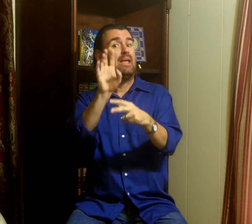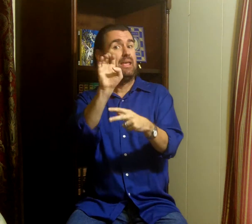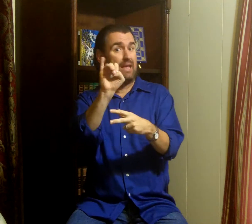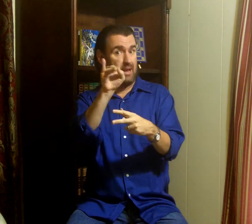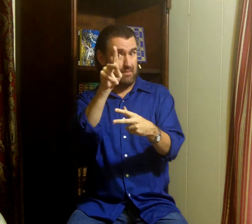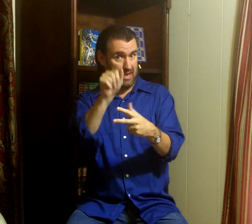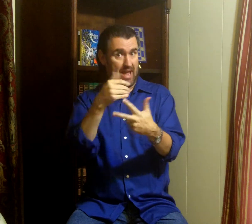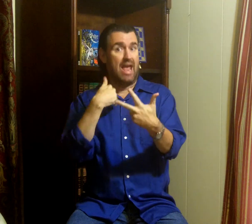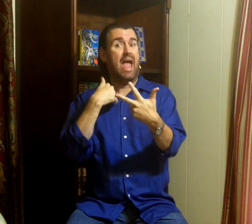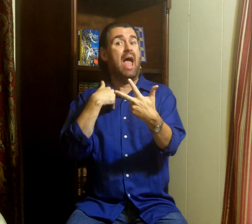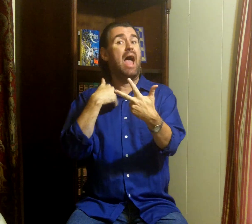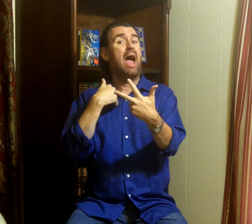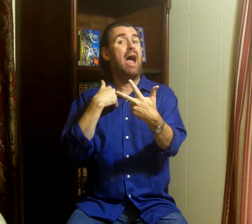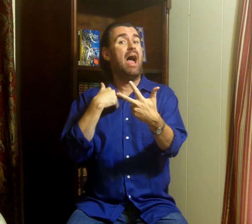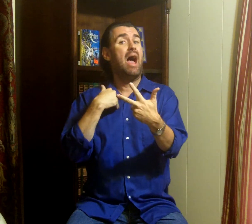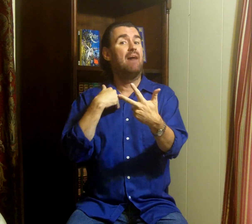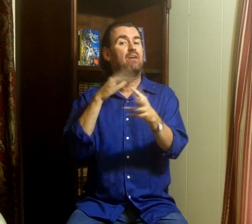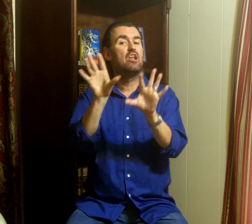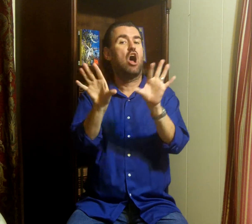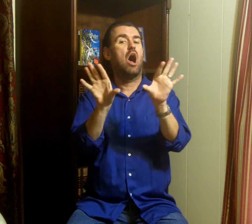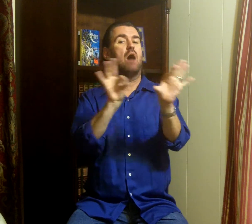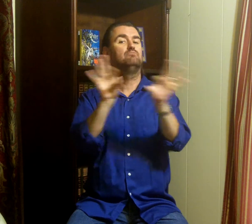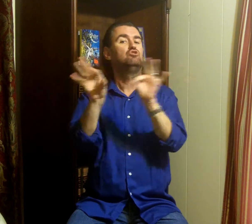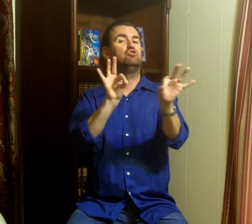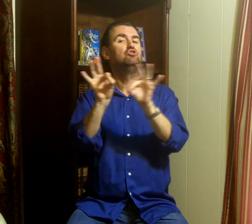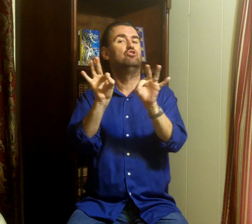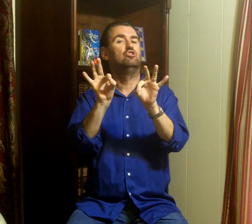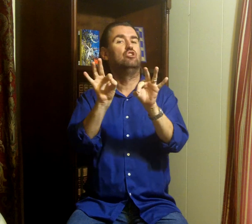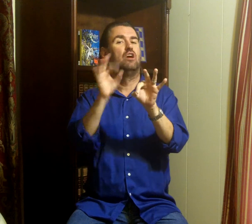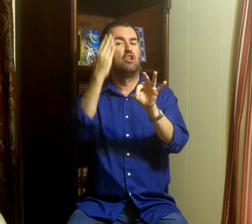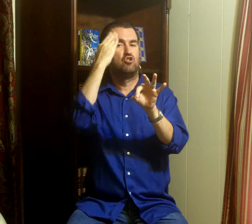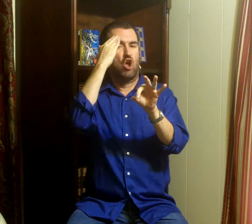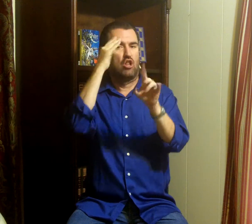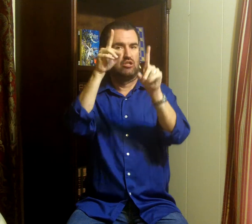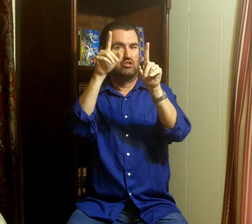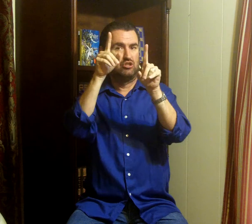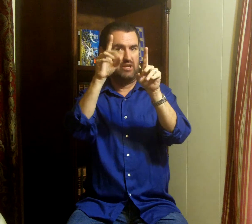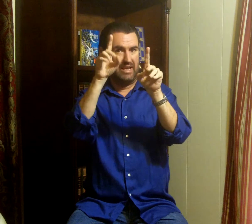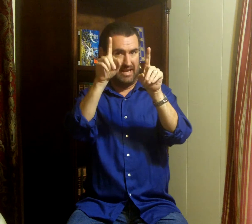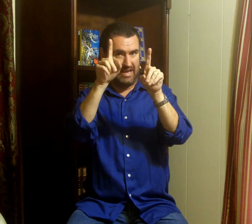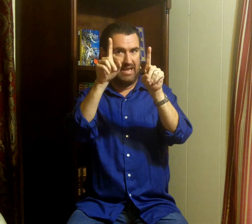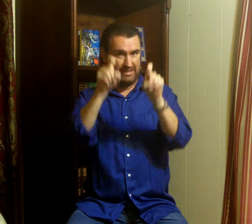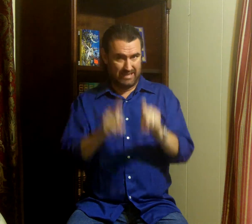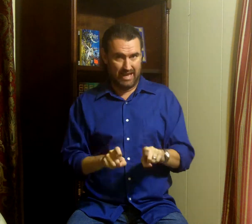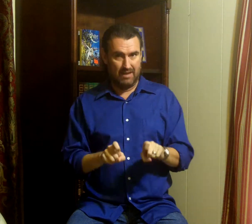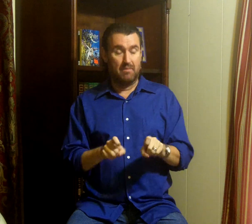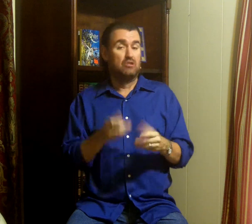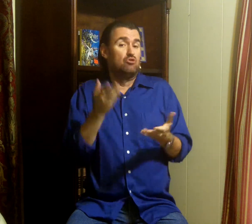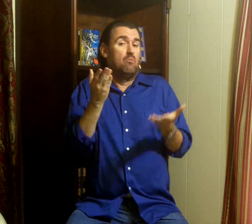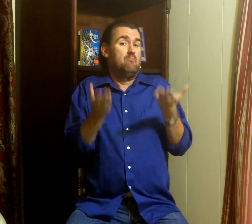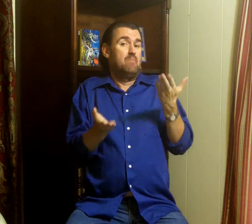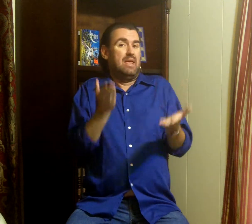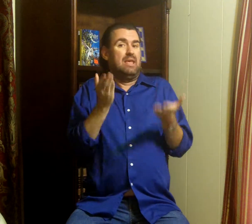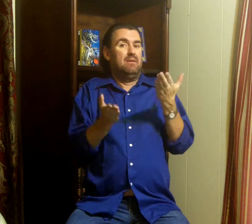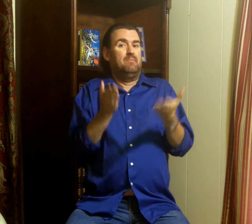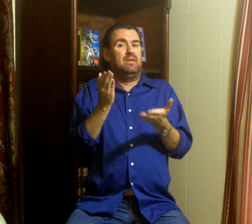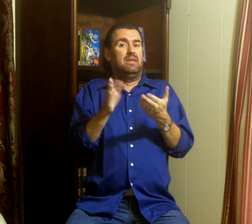exam. So depending on where you live in the country, they may require you to take that knowledge exam and take the